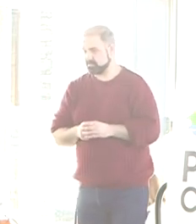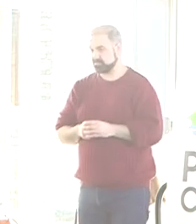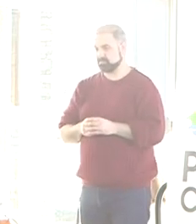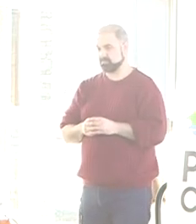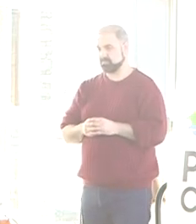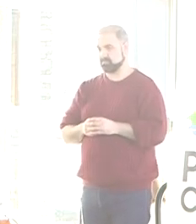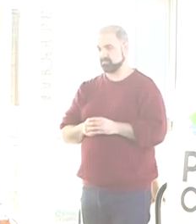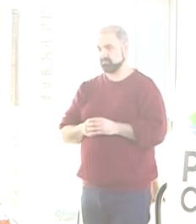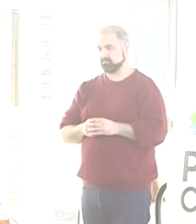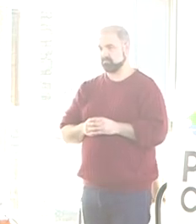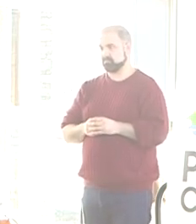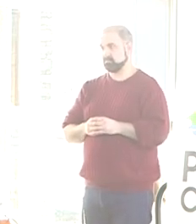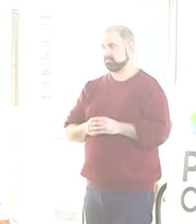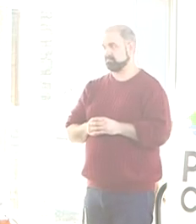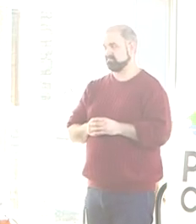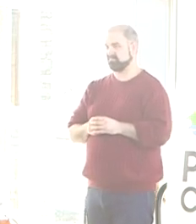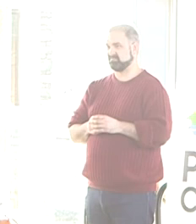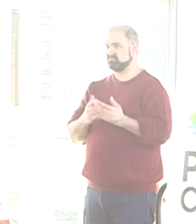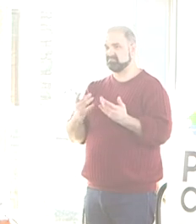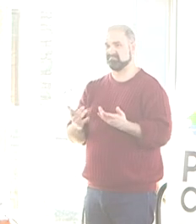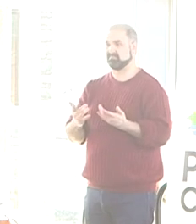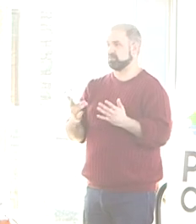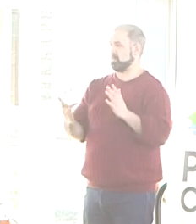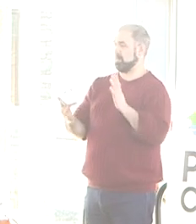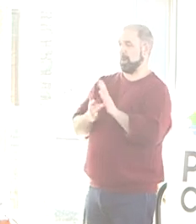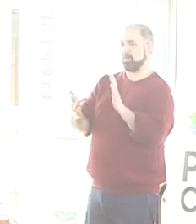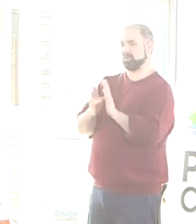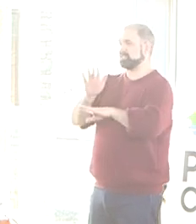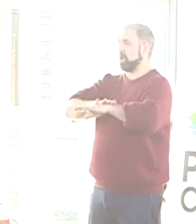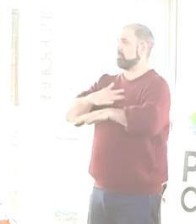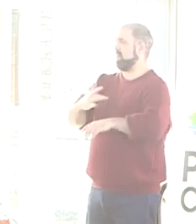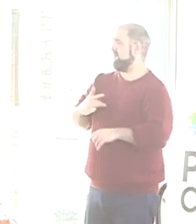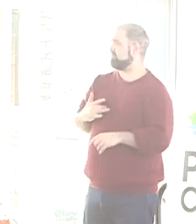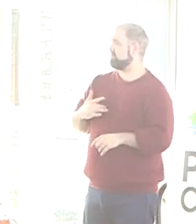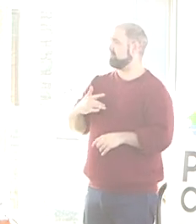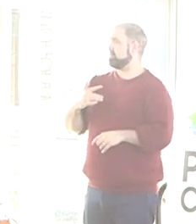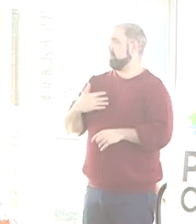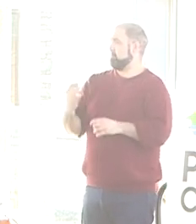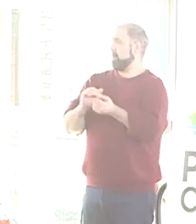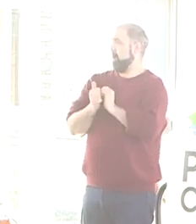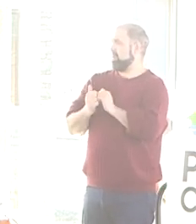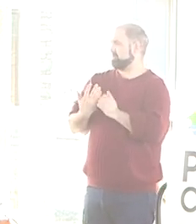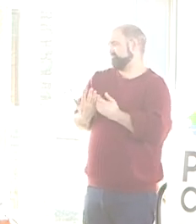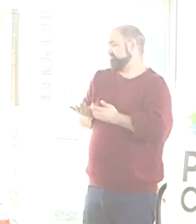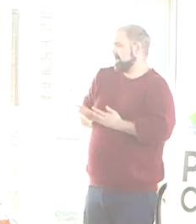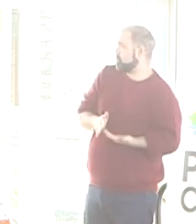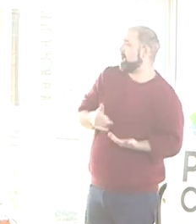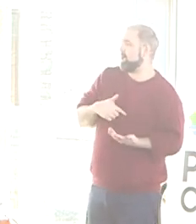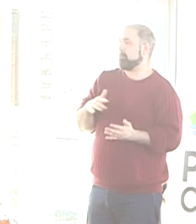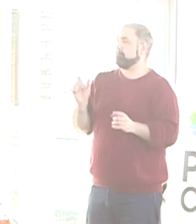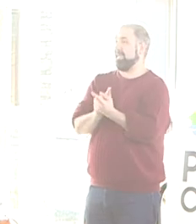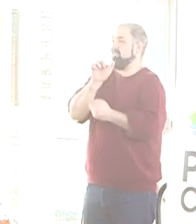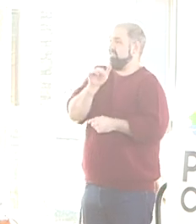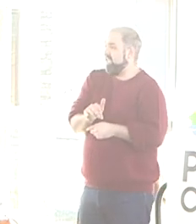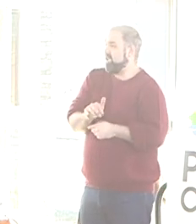It was the formative space in my life. I met my late partner there. I fell in love as only